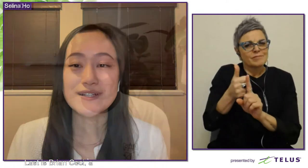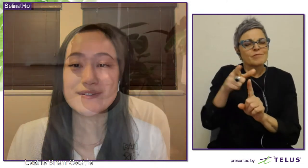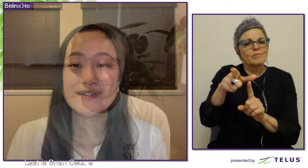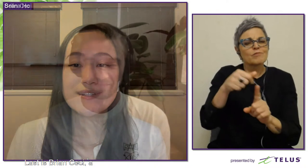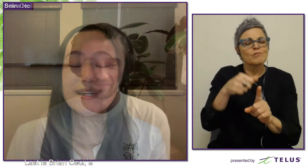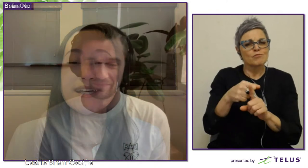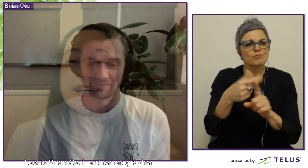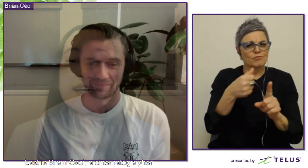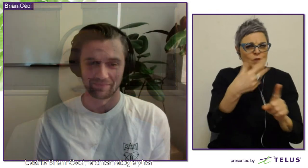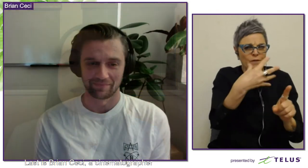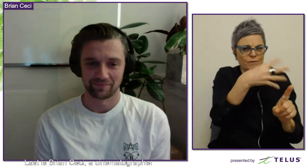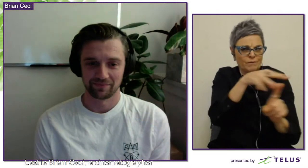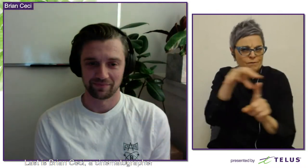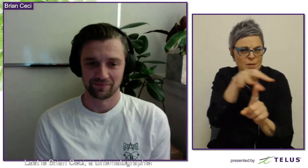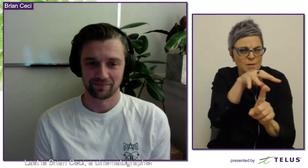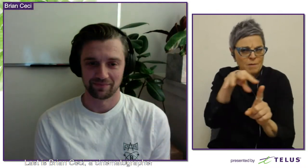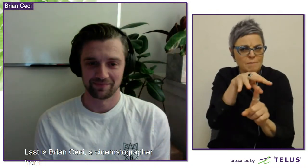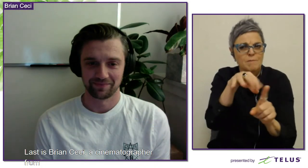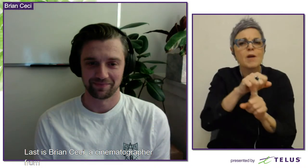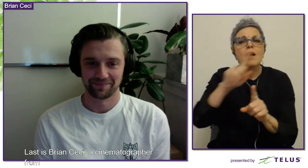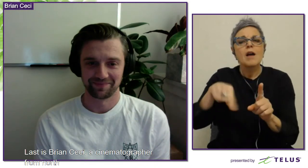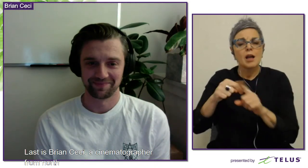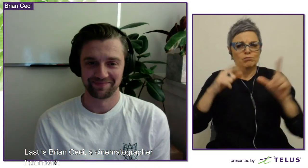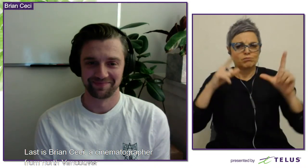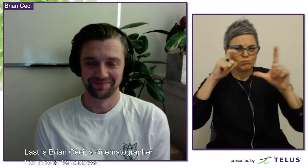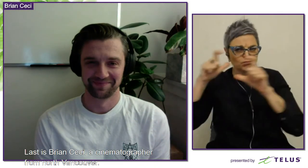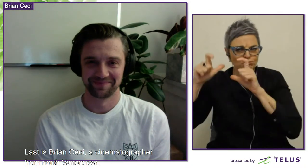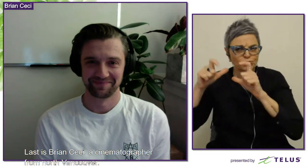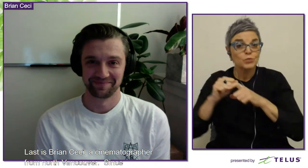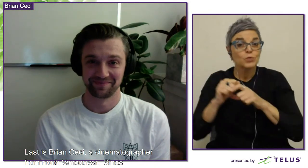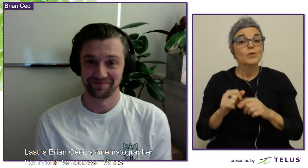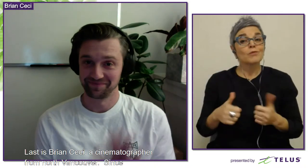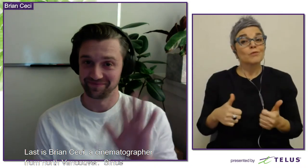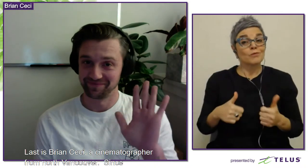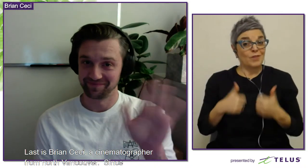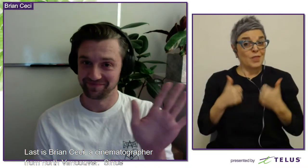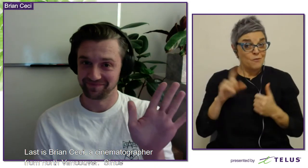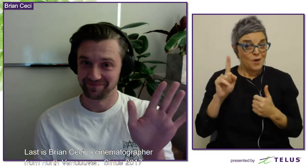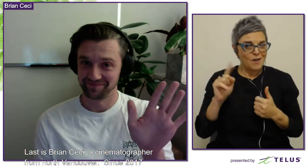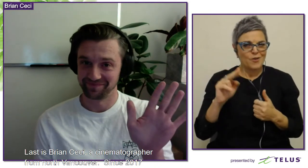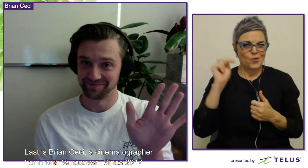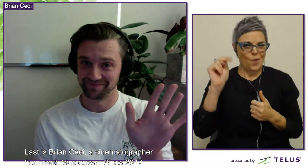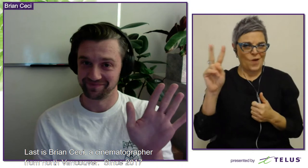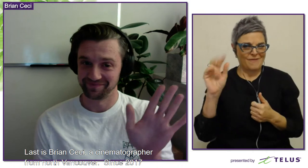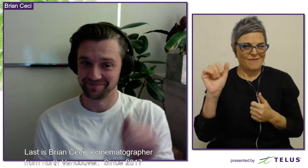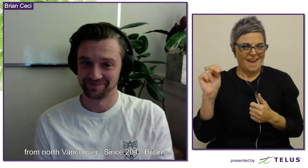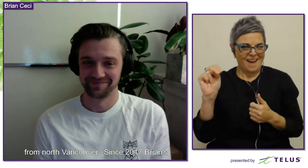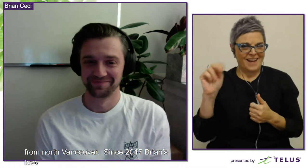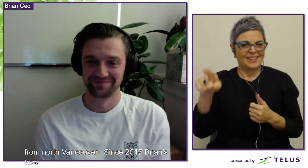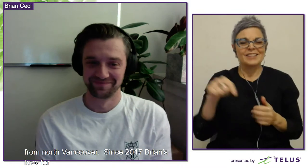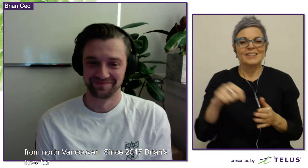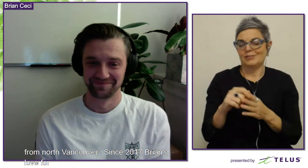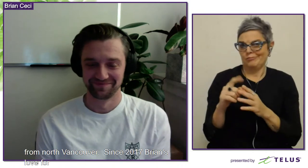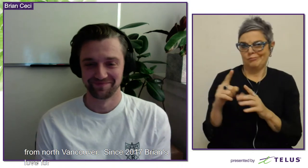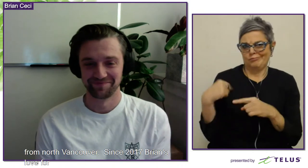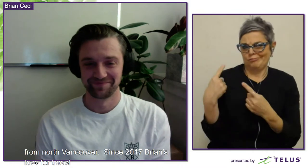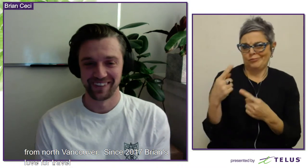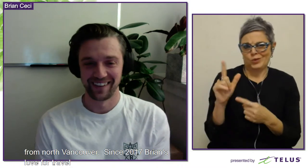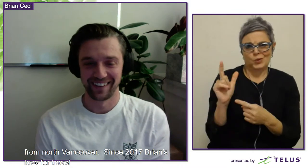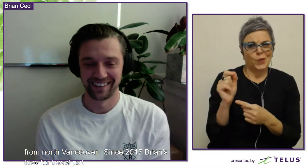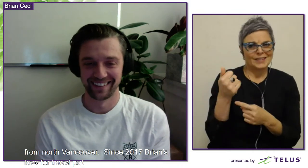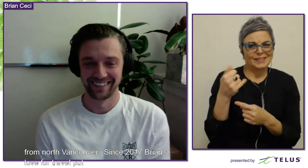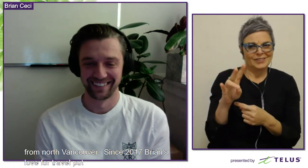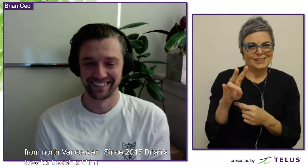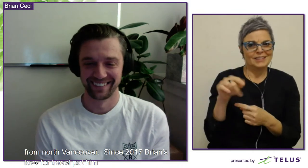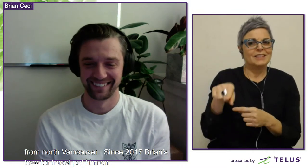North Vancouver. Since 2017, Brian's love for travel has put him on the map for shooting numerous brands